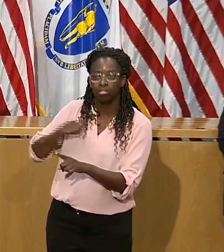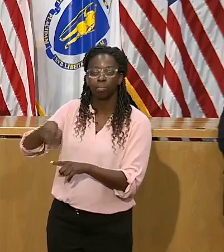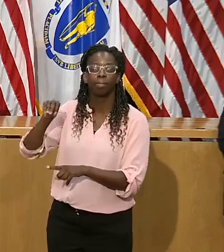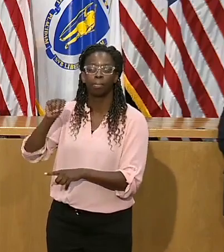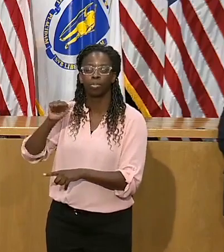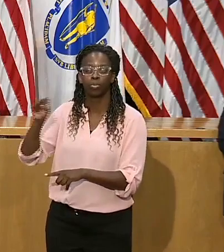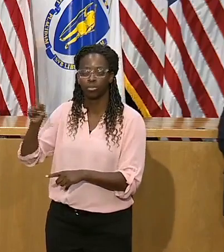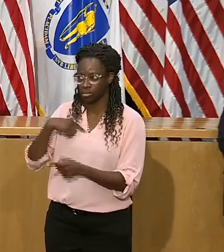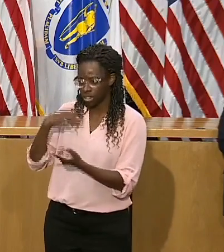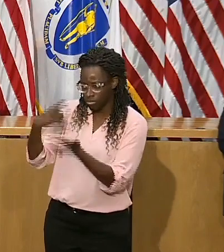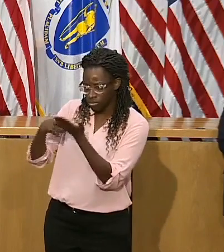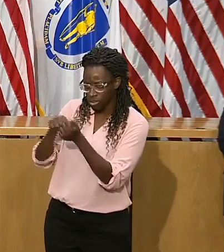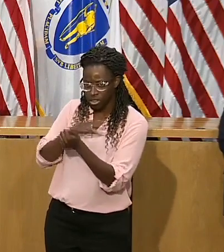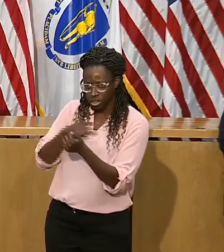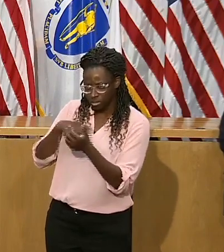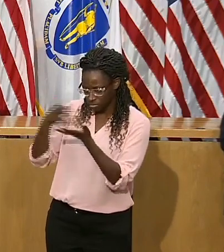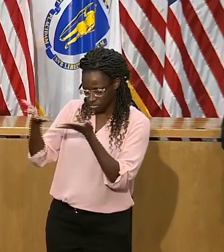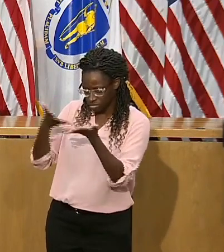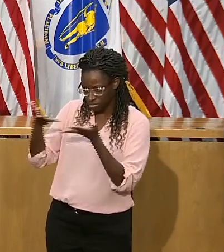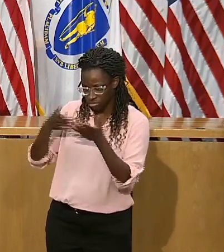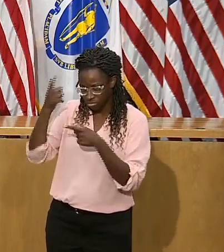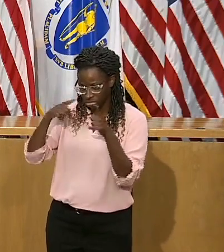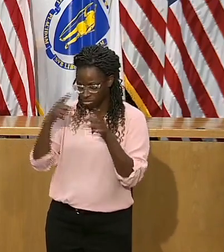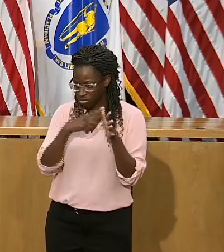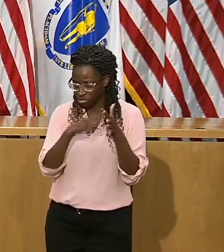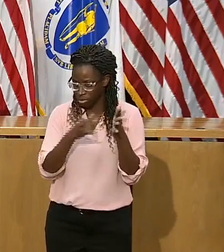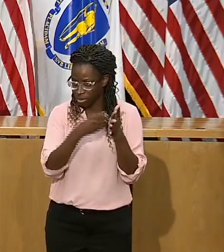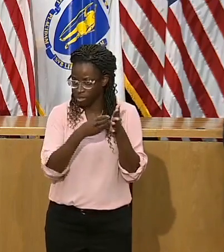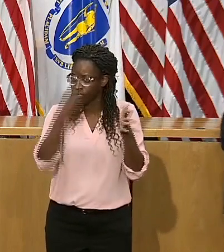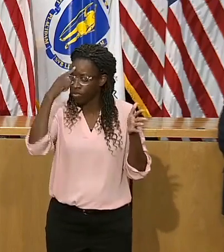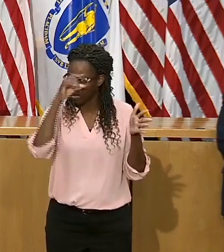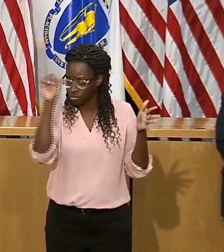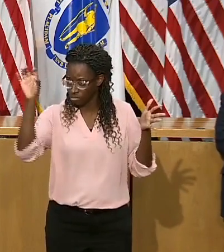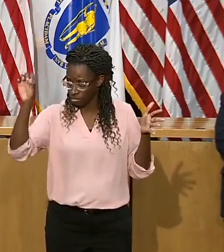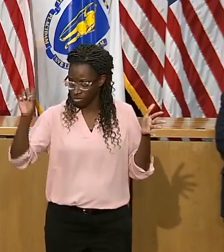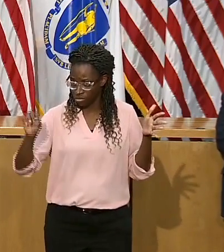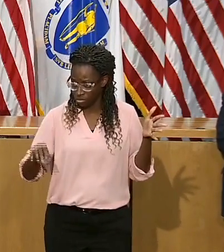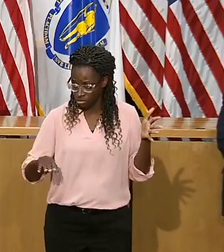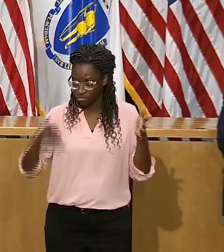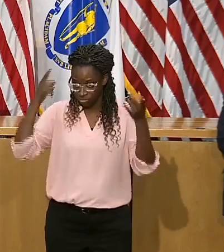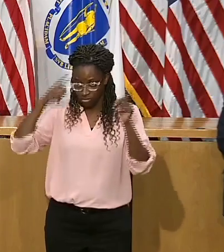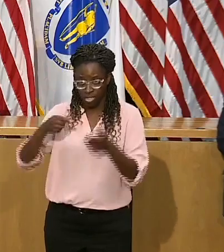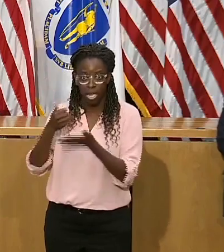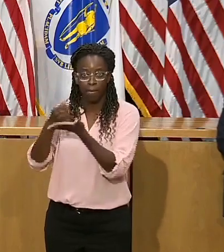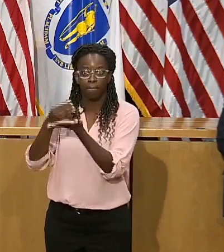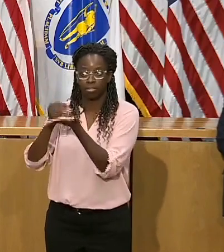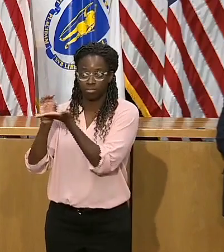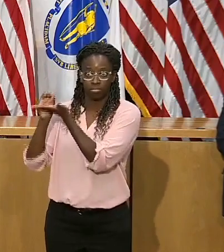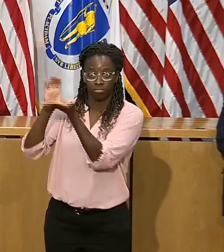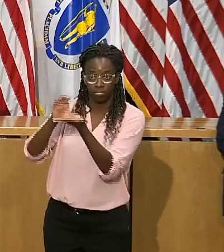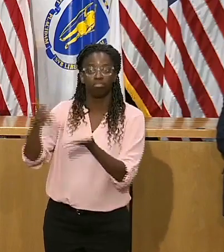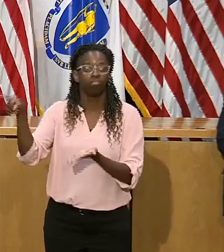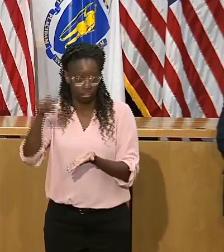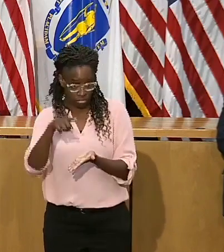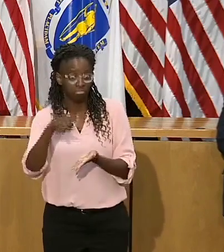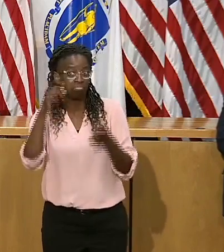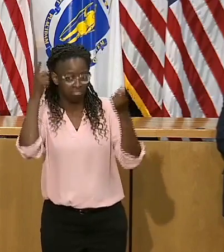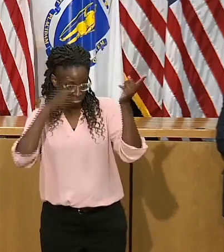to continue to help people find their way back to productive employment or sustain the employment they've managed to put